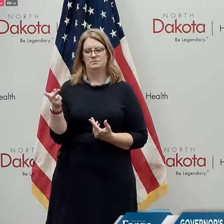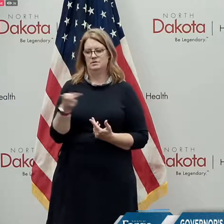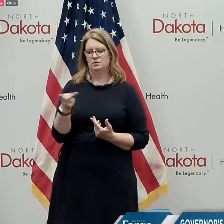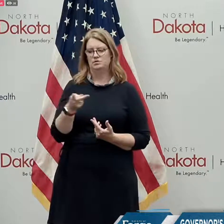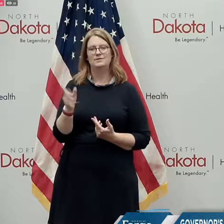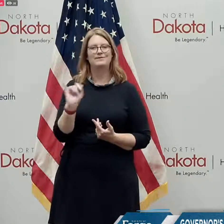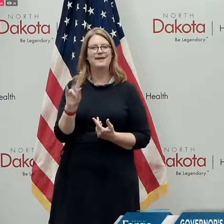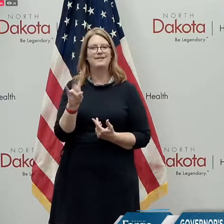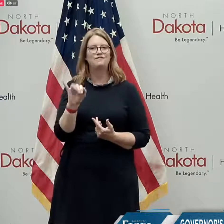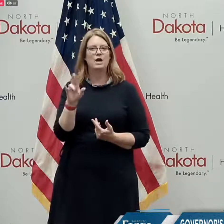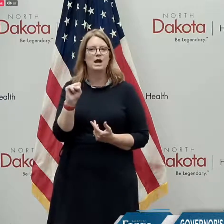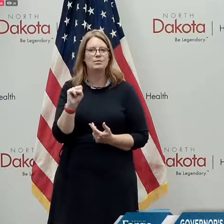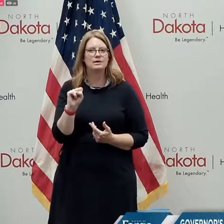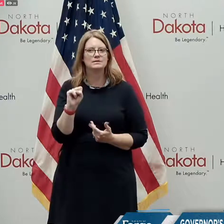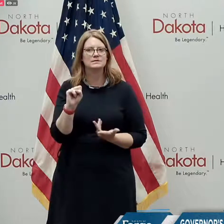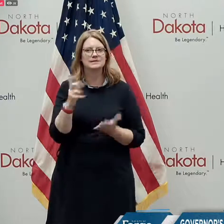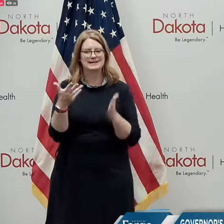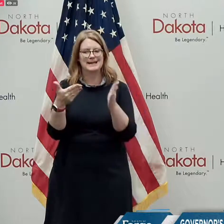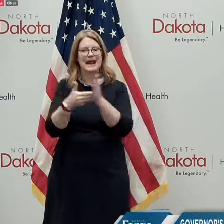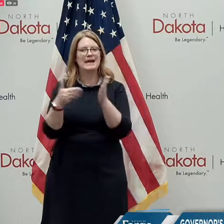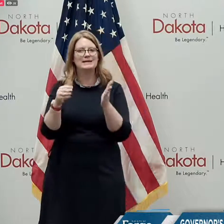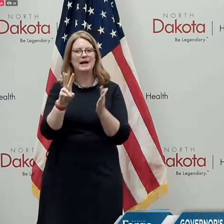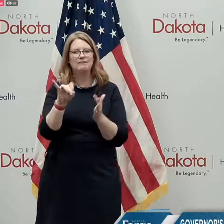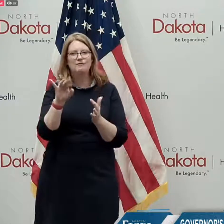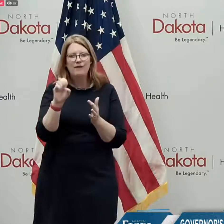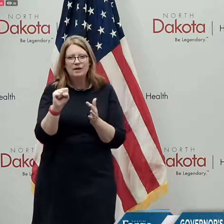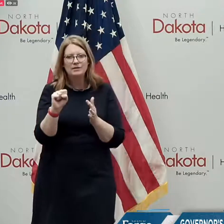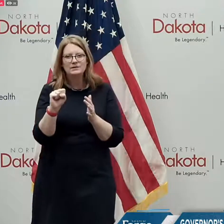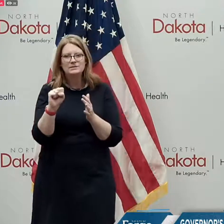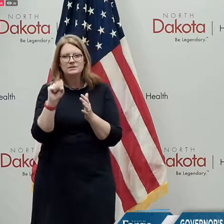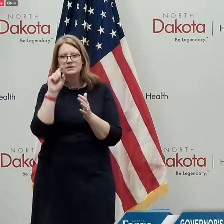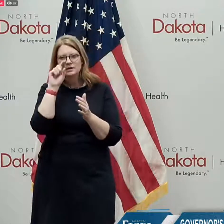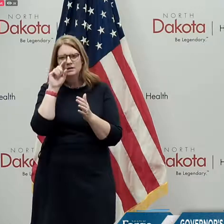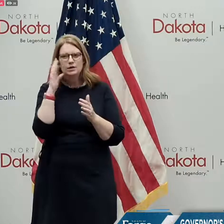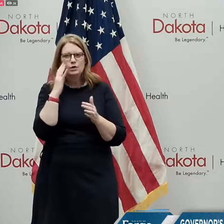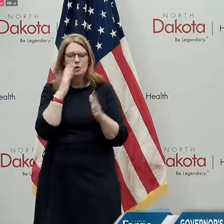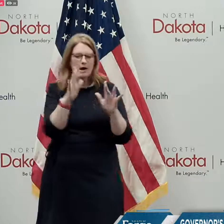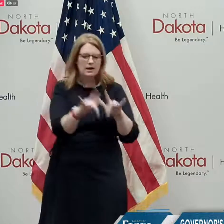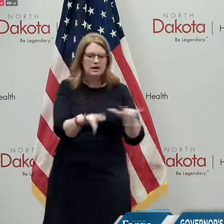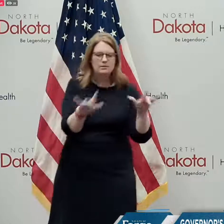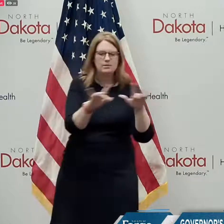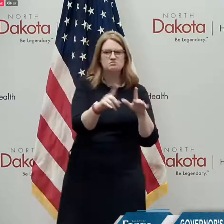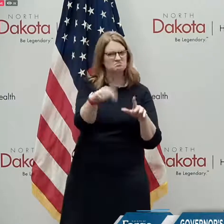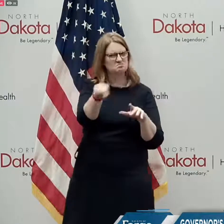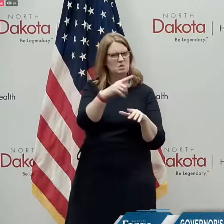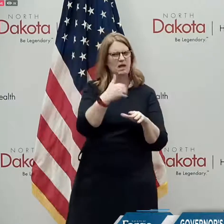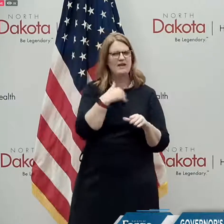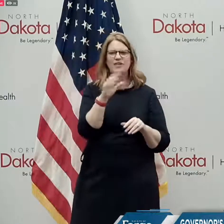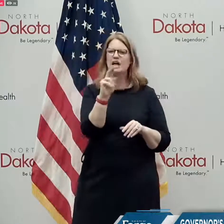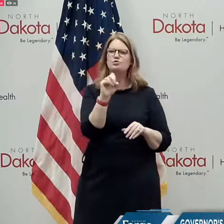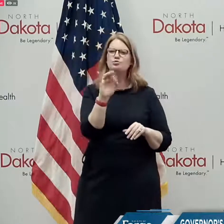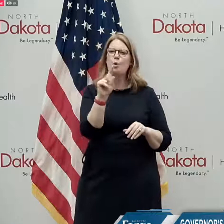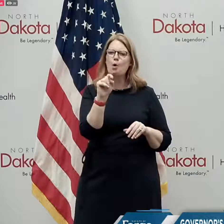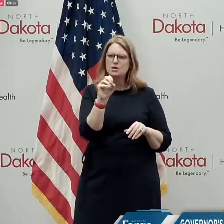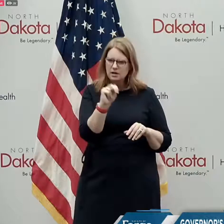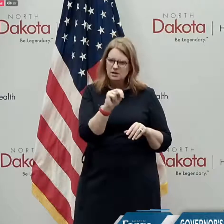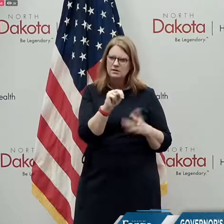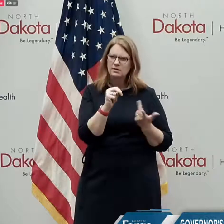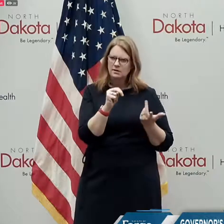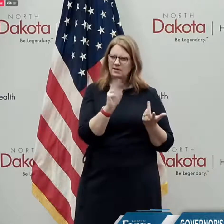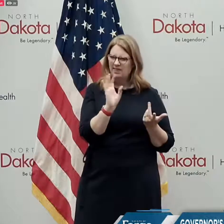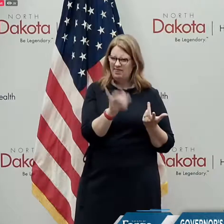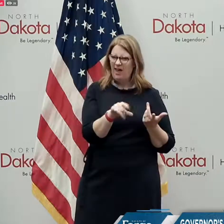virus piece of software, an antivirus piece of software on your computer. Most of you have them. Many companies mandate